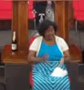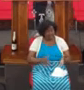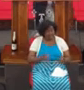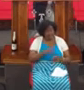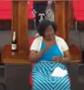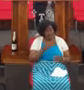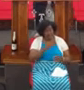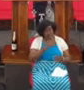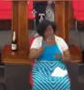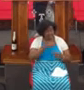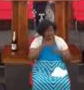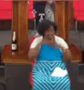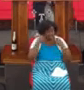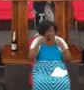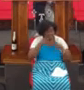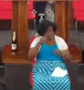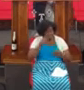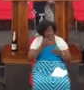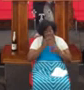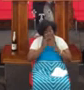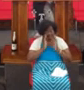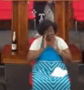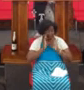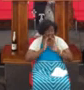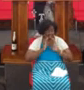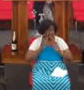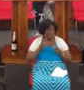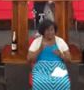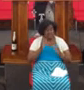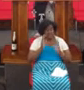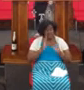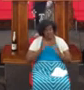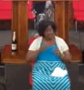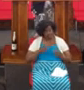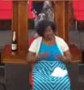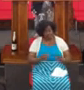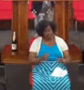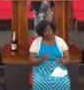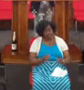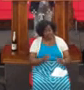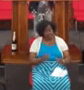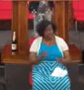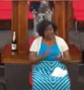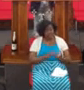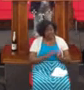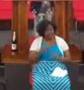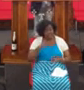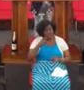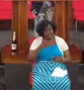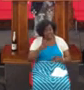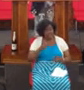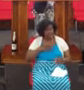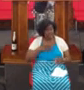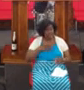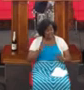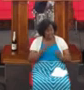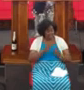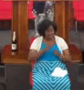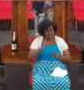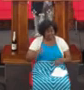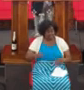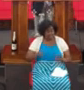priests, because they were in a sad, sad, sad state. The Bible says, my little children,